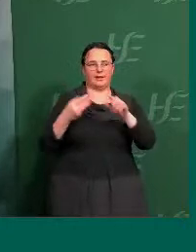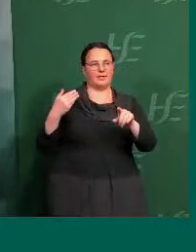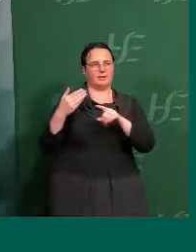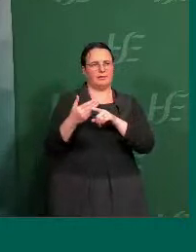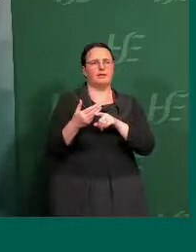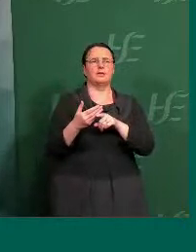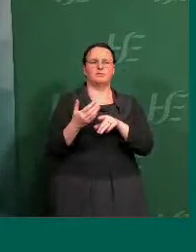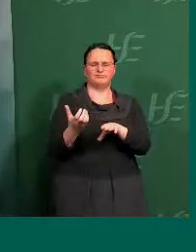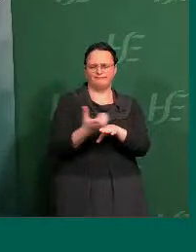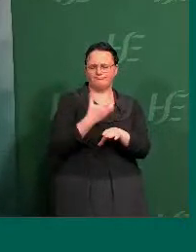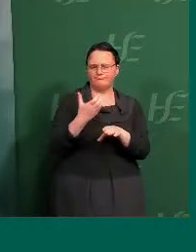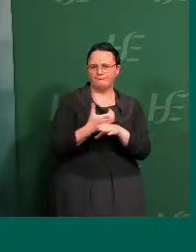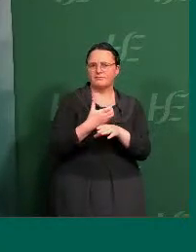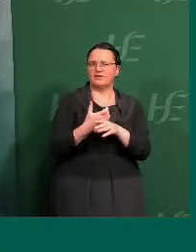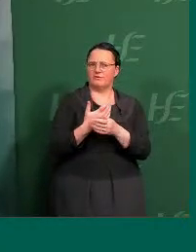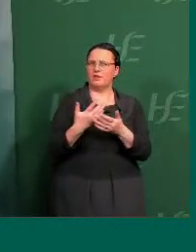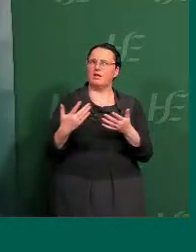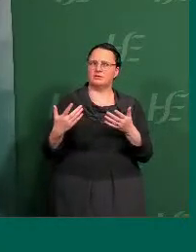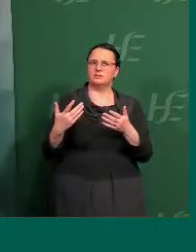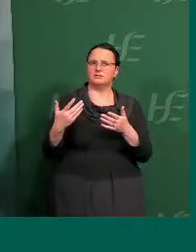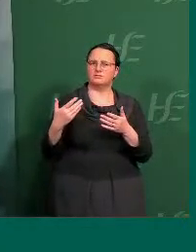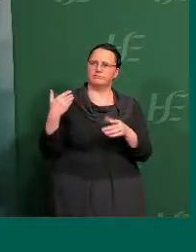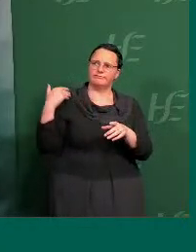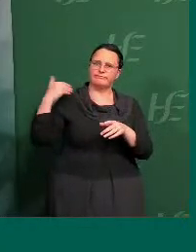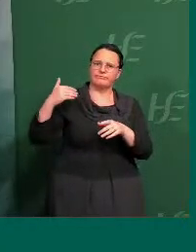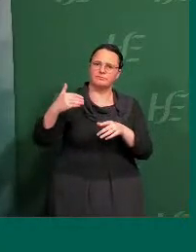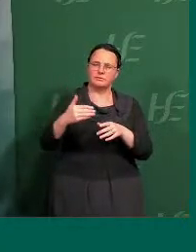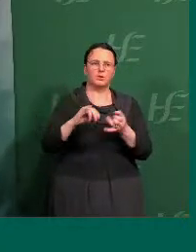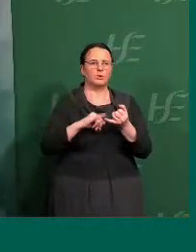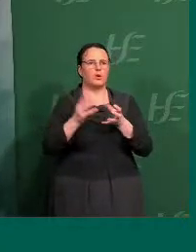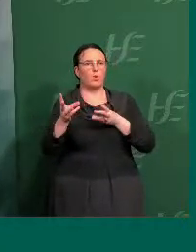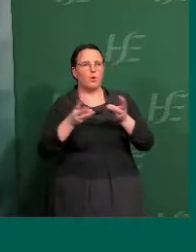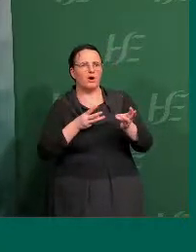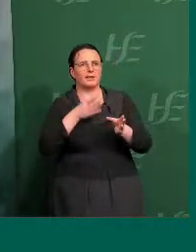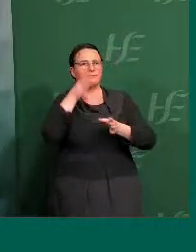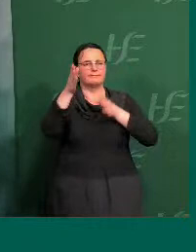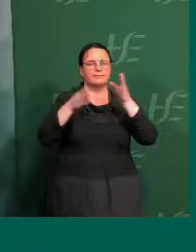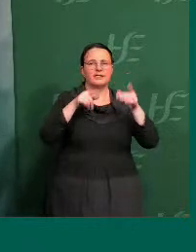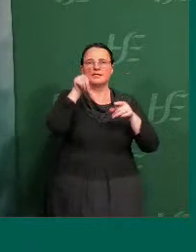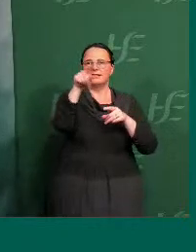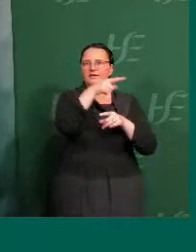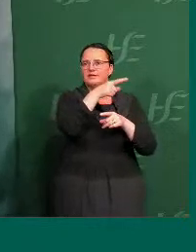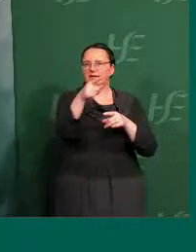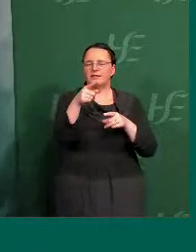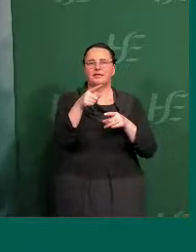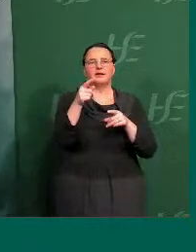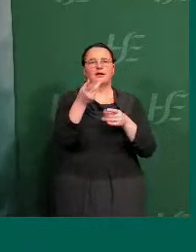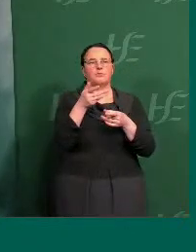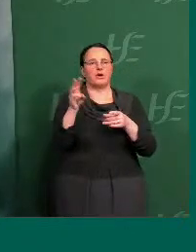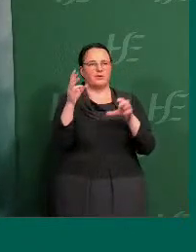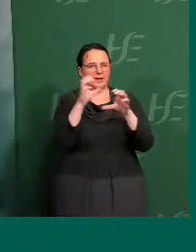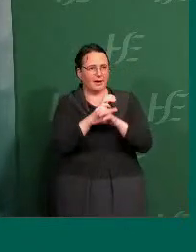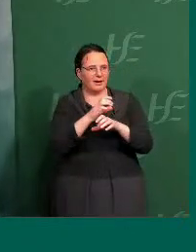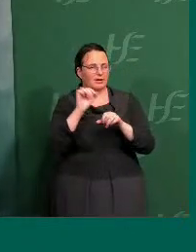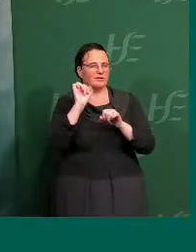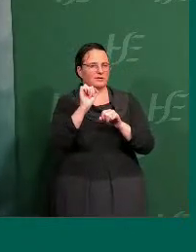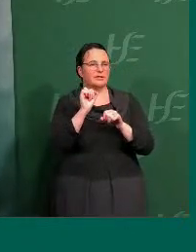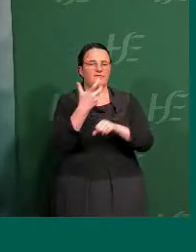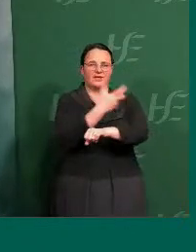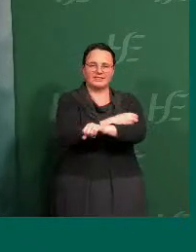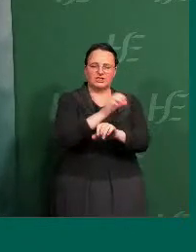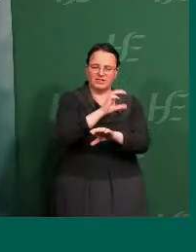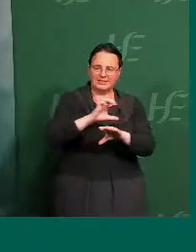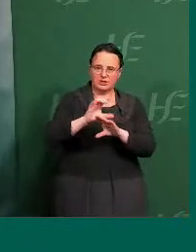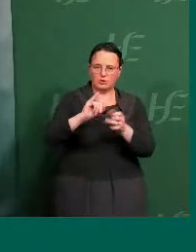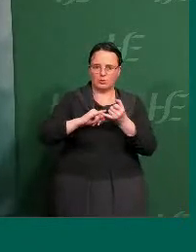on go for some time. So I just want to acknowledge those people working out there in the vaccination centres and in primary care, the people who are organising these clinics